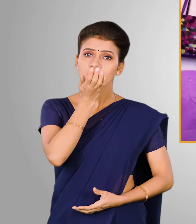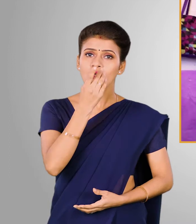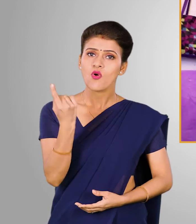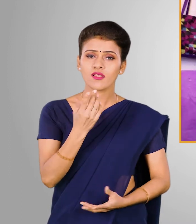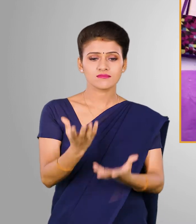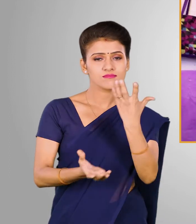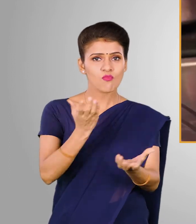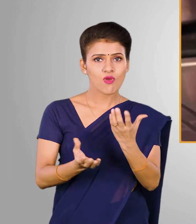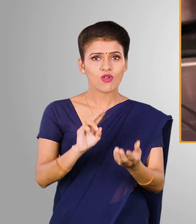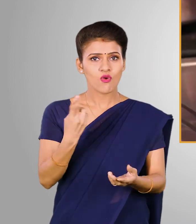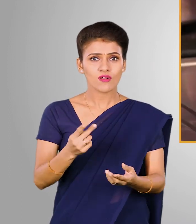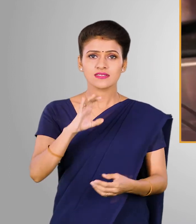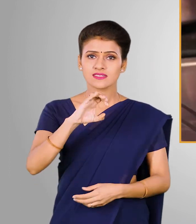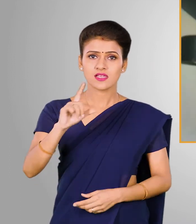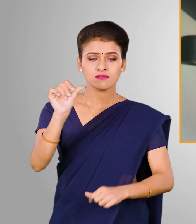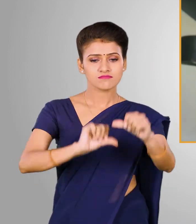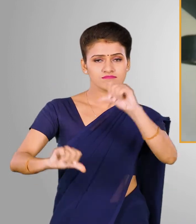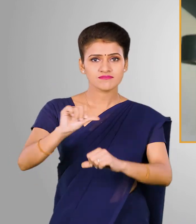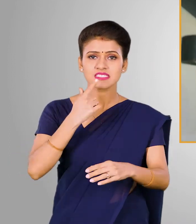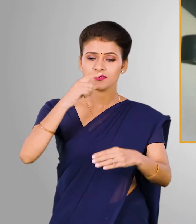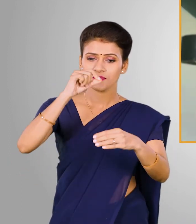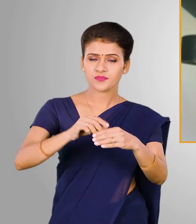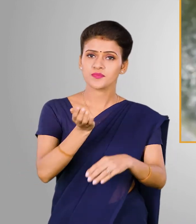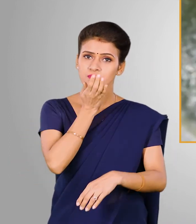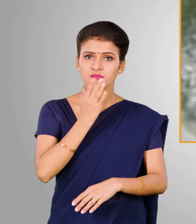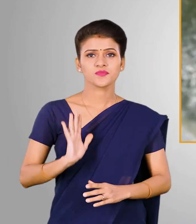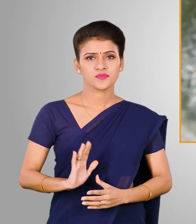Drink only boiled or chlorinated water.